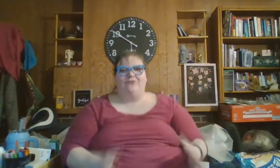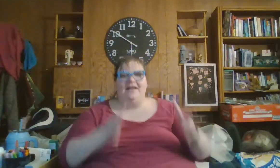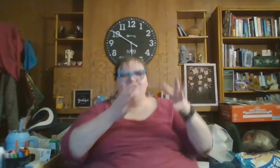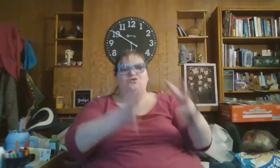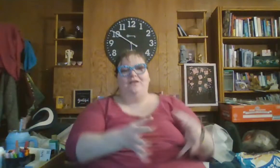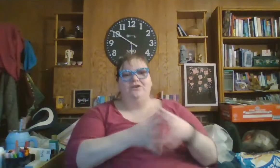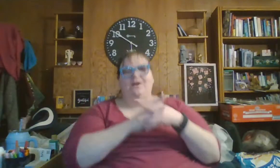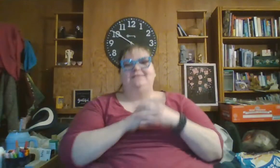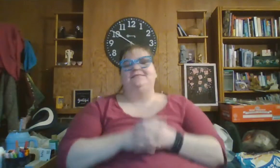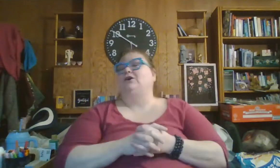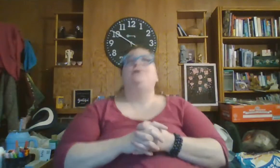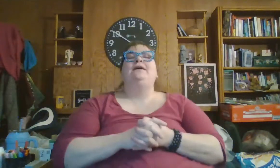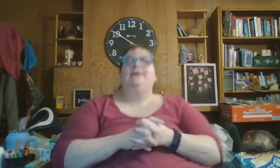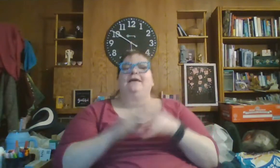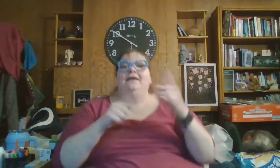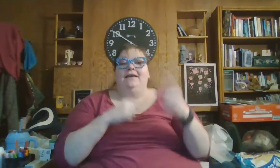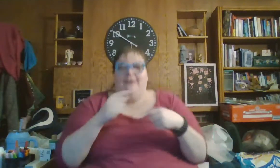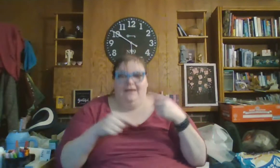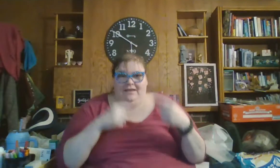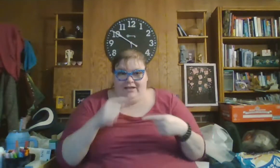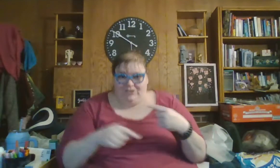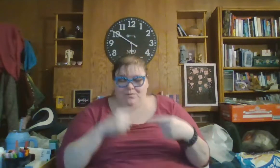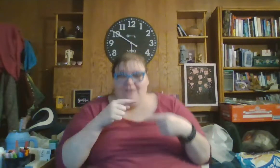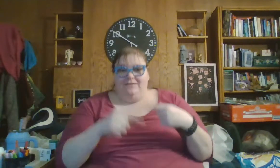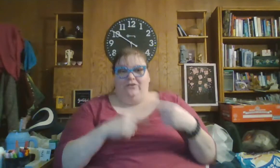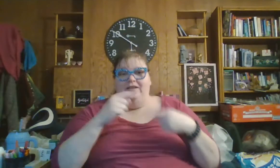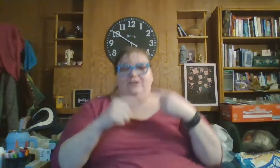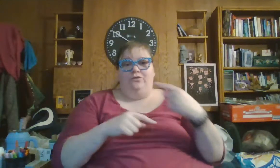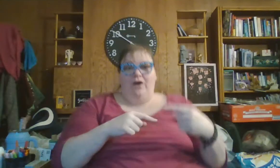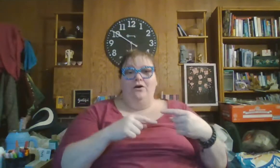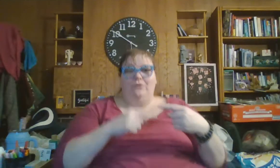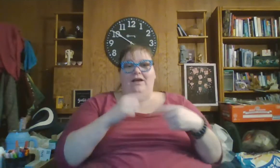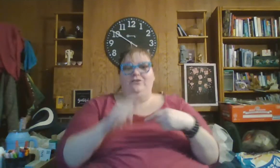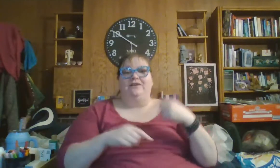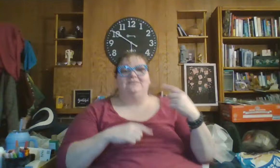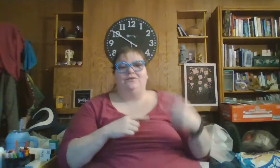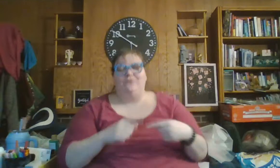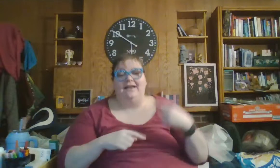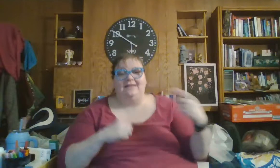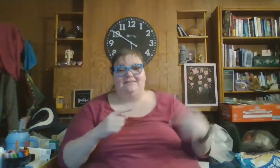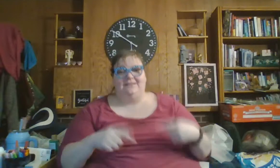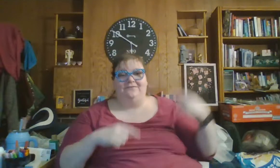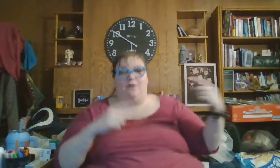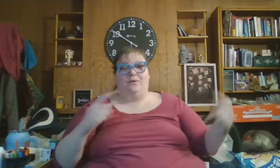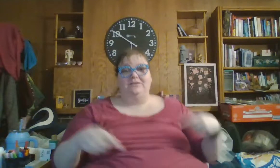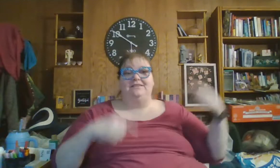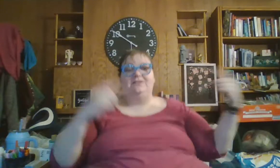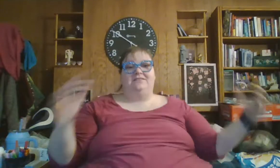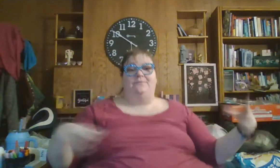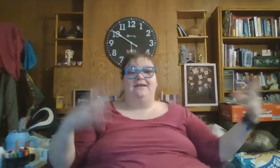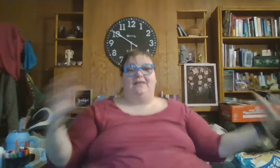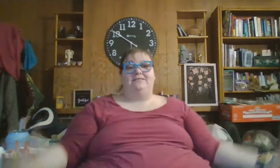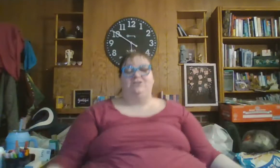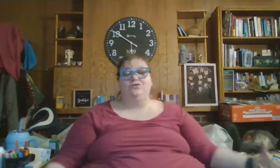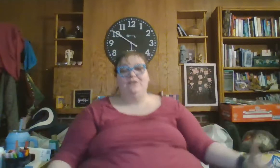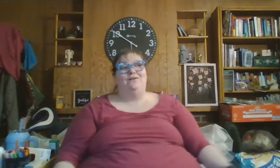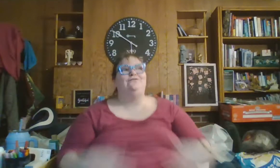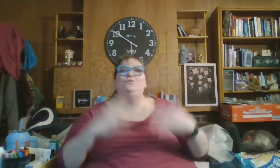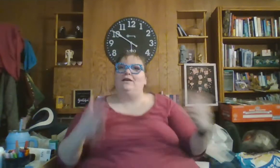friend join you. And so each month you'll get a new code and you'll get to invite a person, somebody else to join you. And if you want the